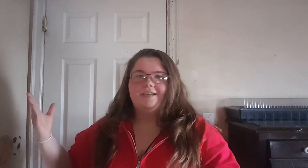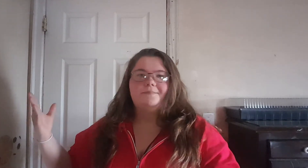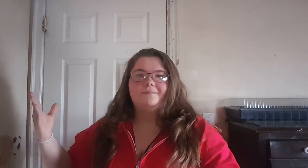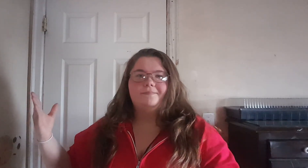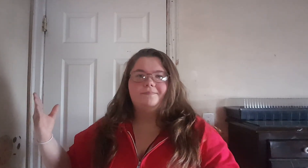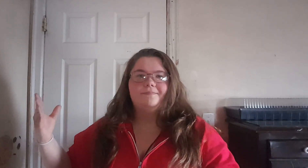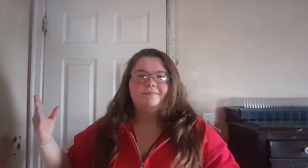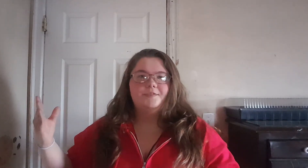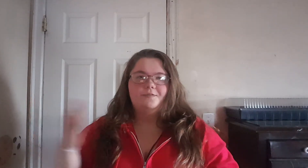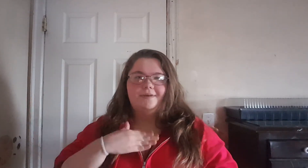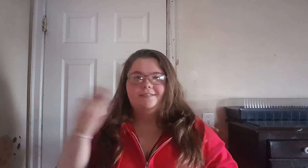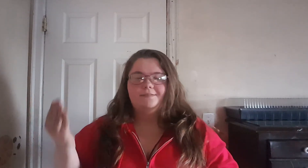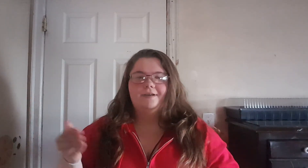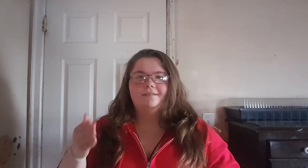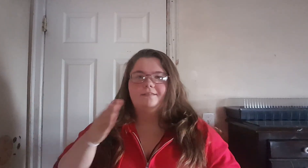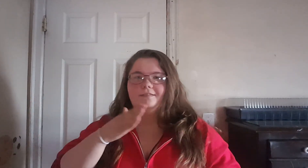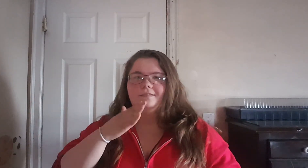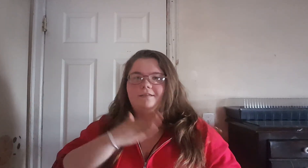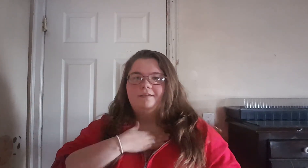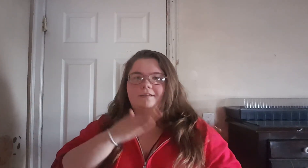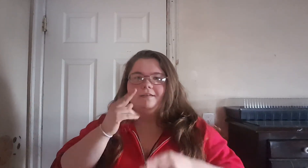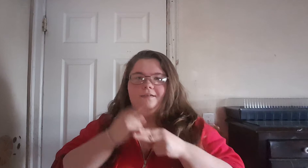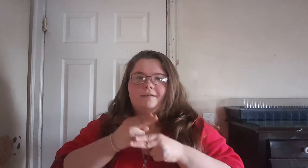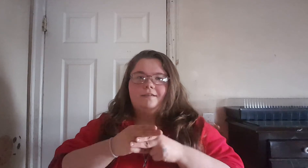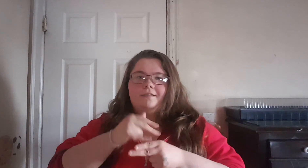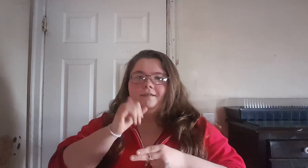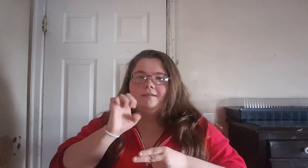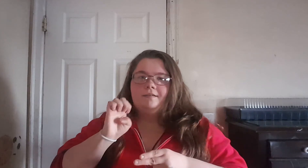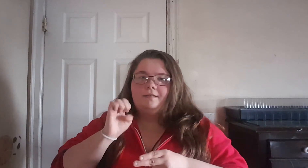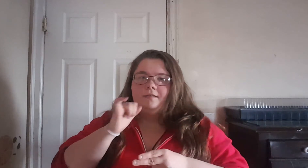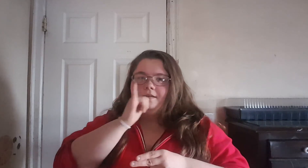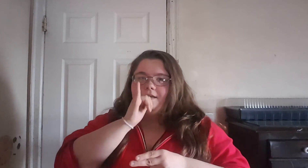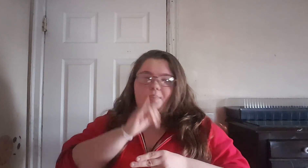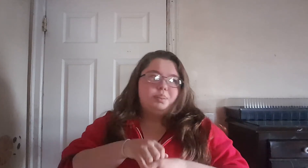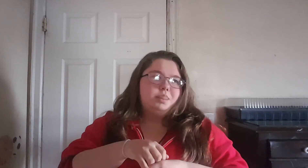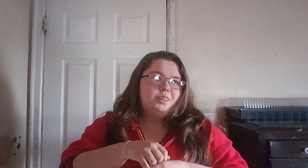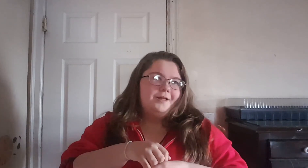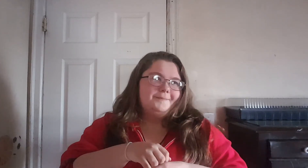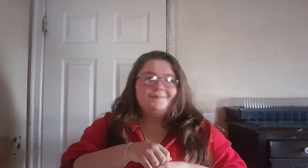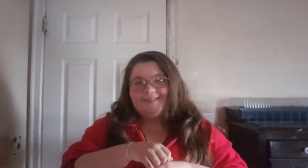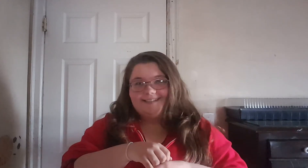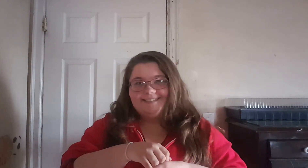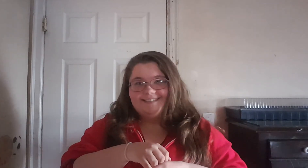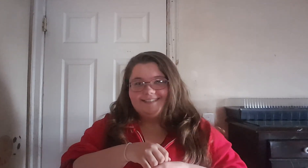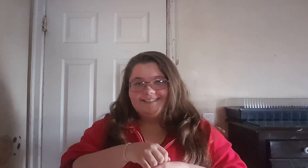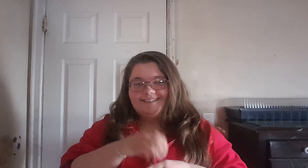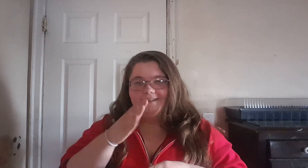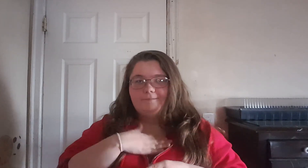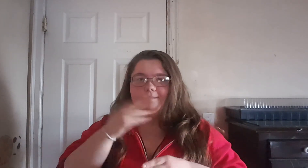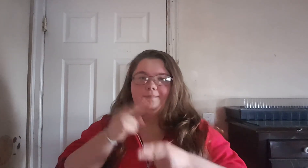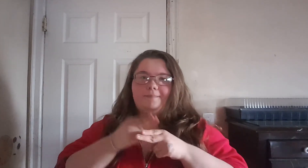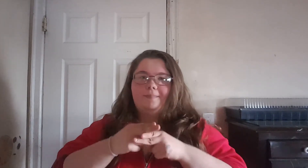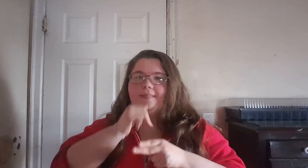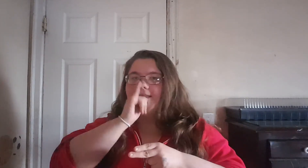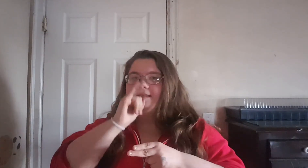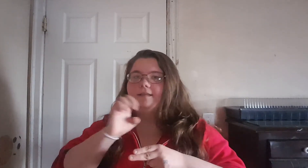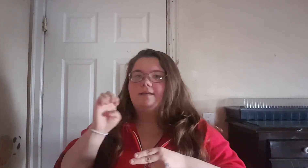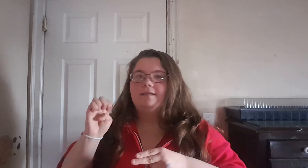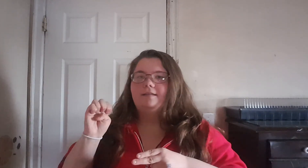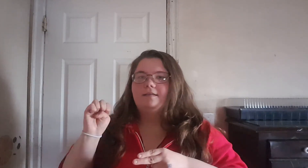name so my since mine's E